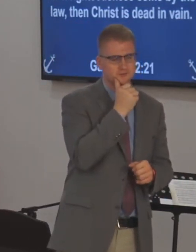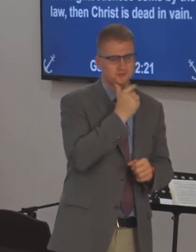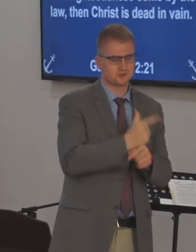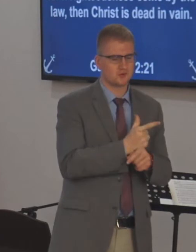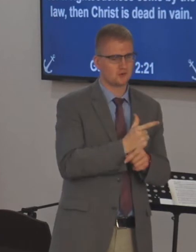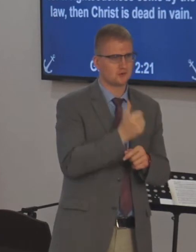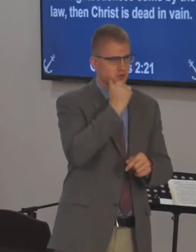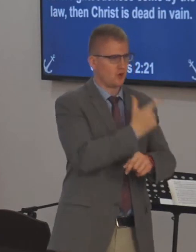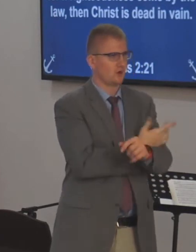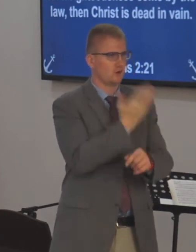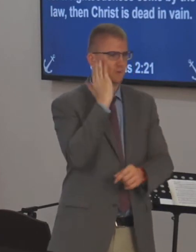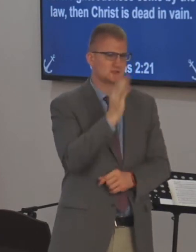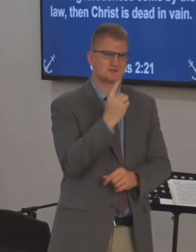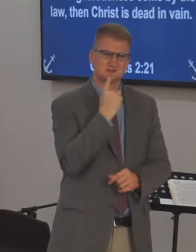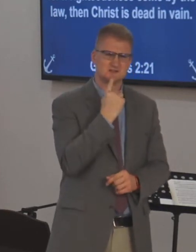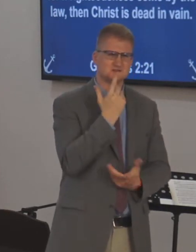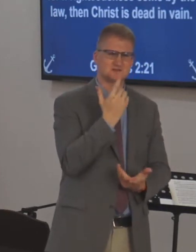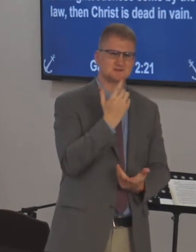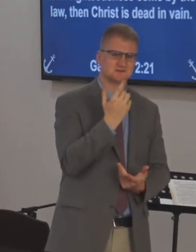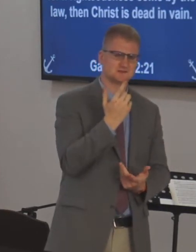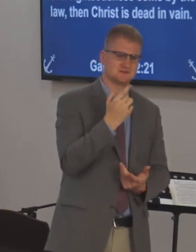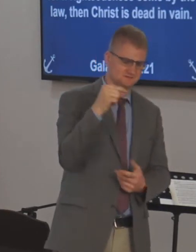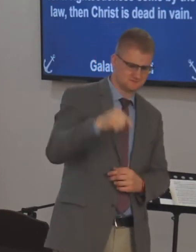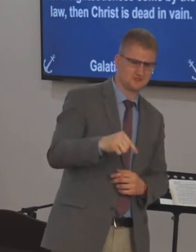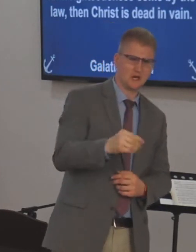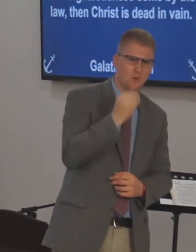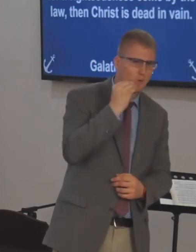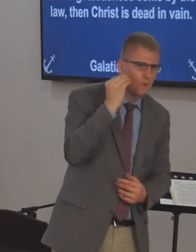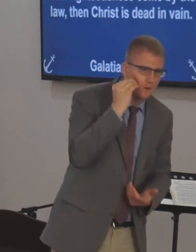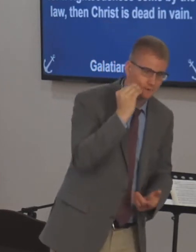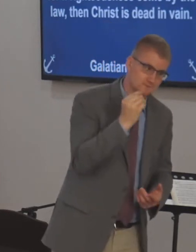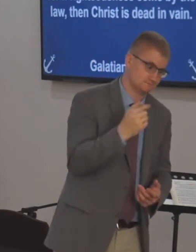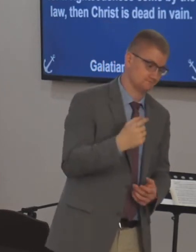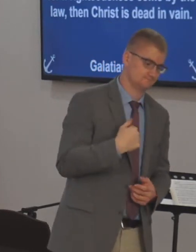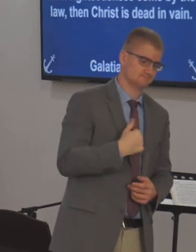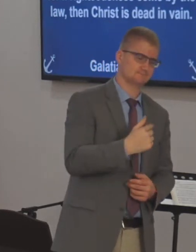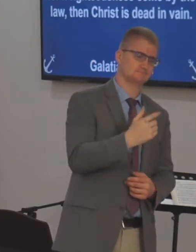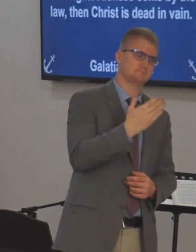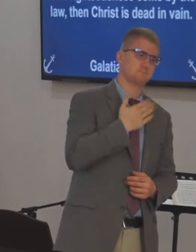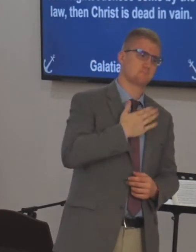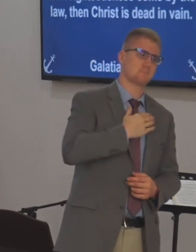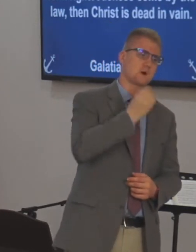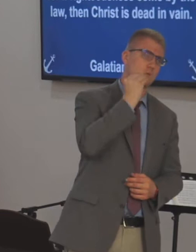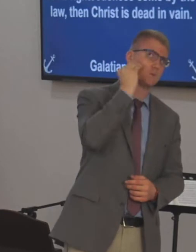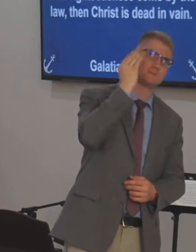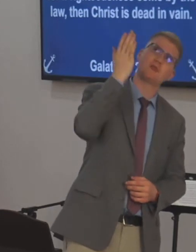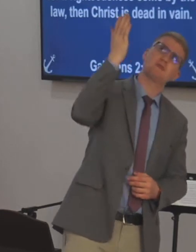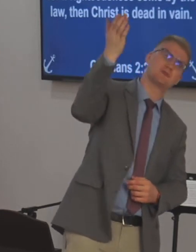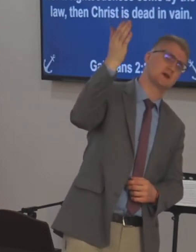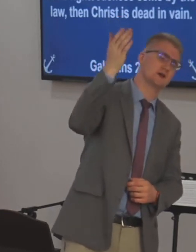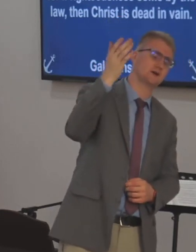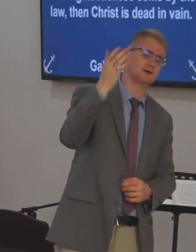oh, no, my home is up there. But if you ever get bored, you can go visit it, and